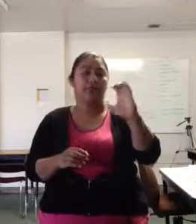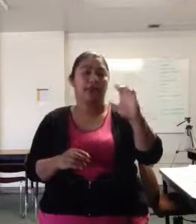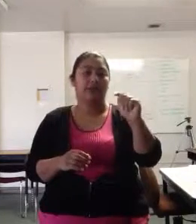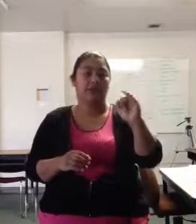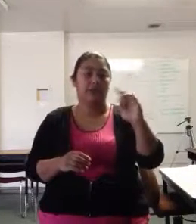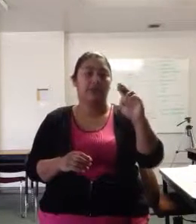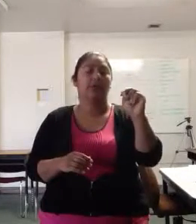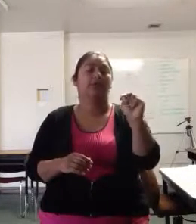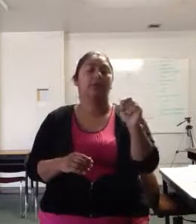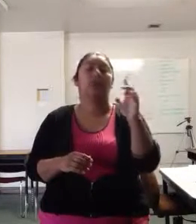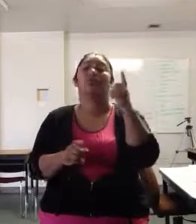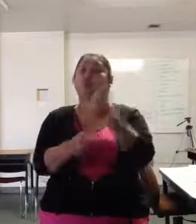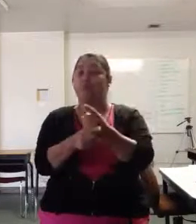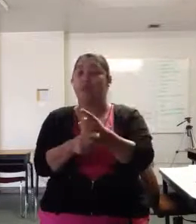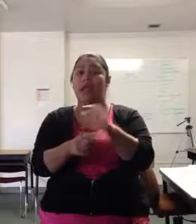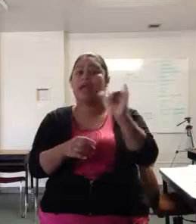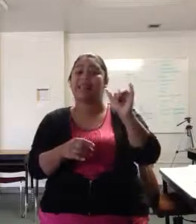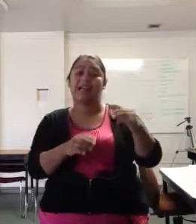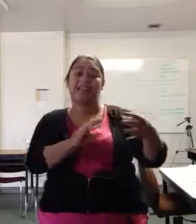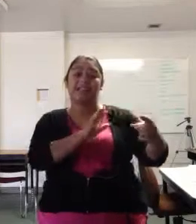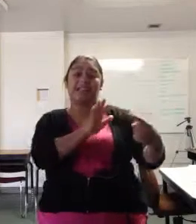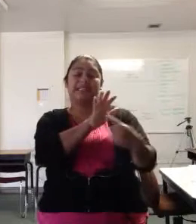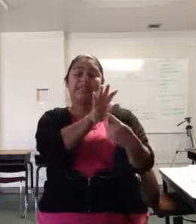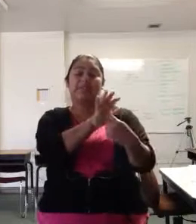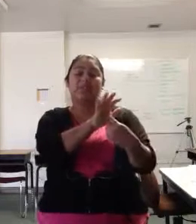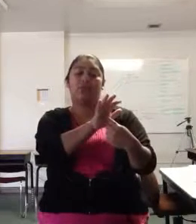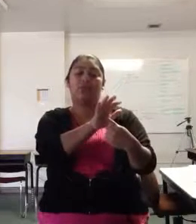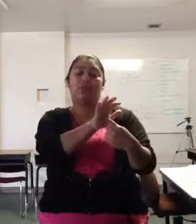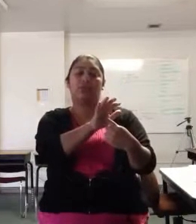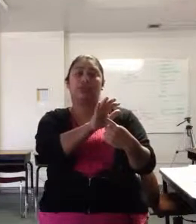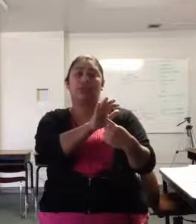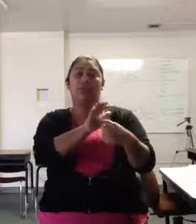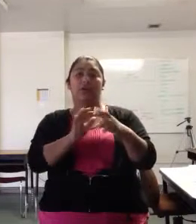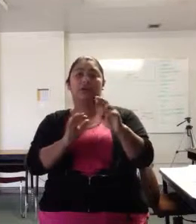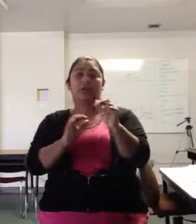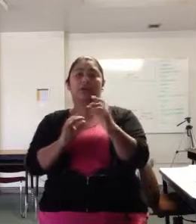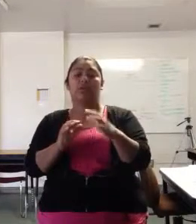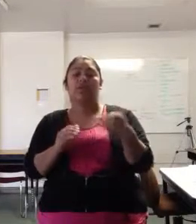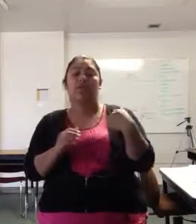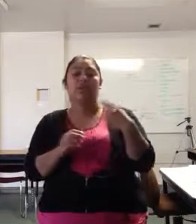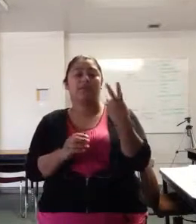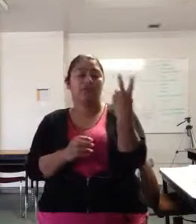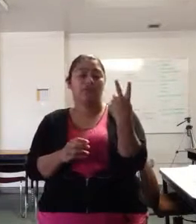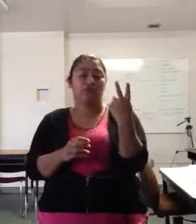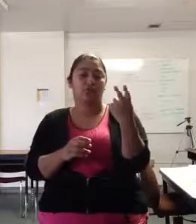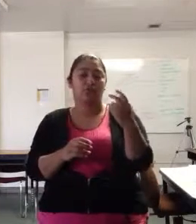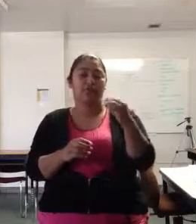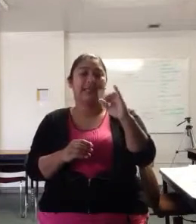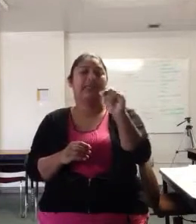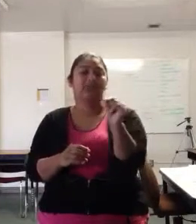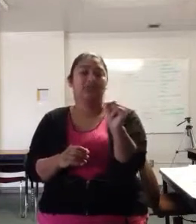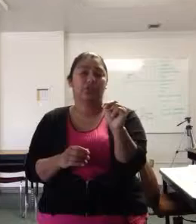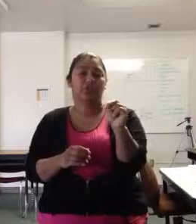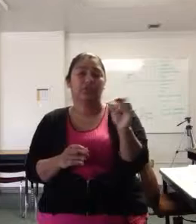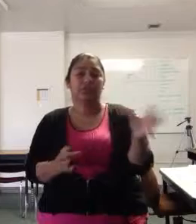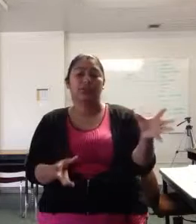number, -3/4. You got two rational numbers, or two integers, put together. In this